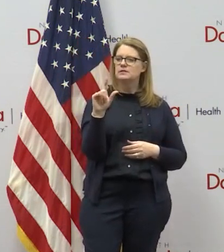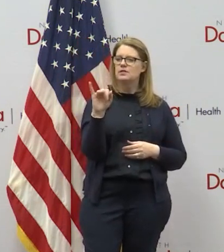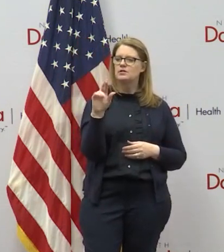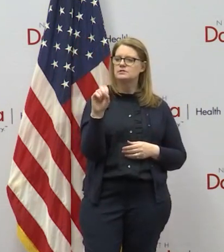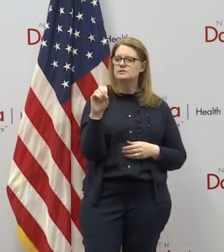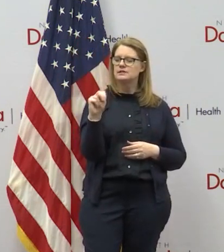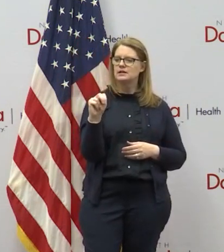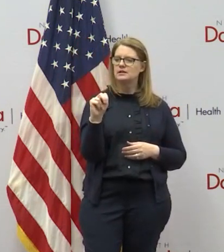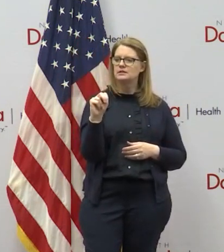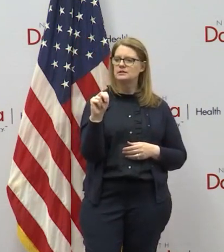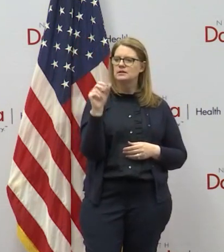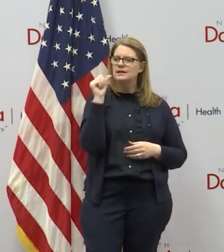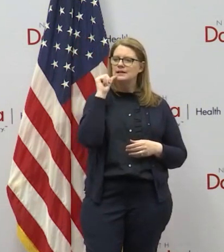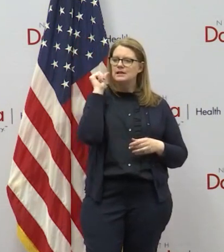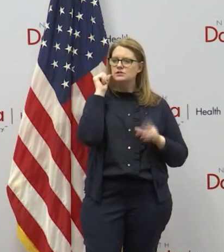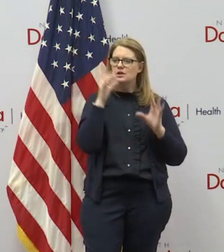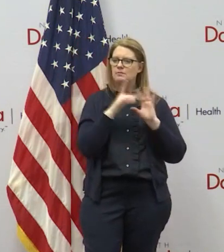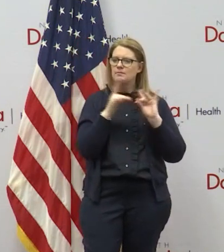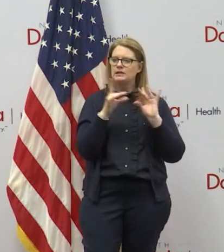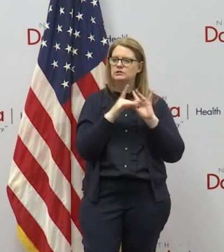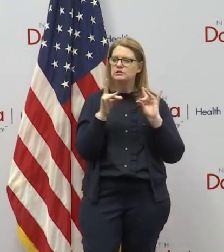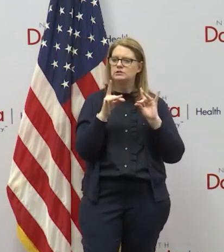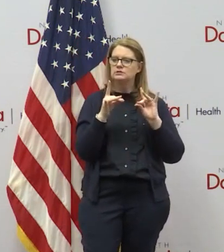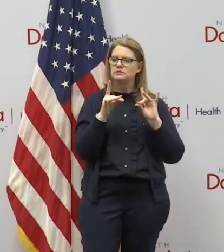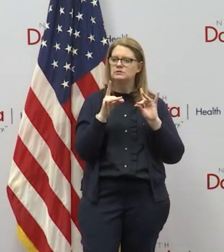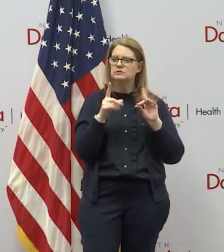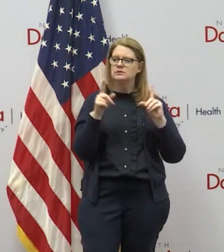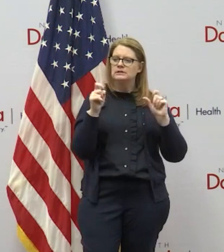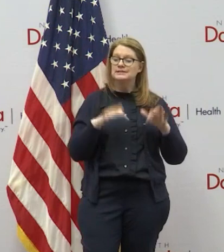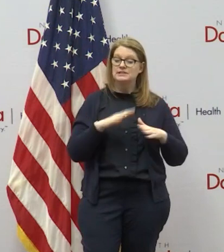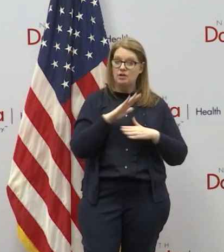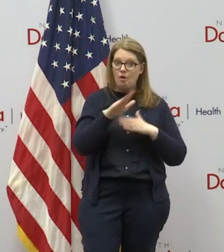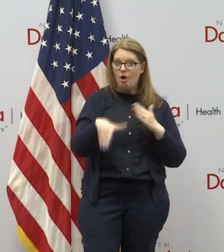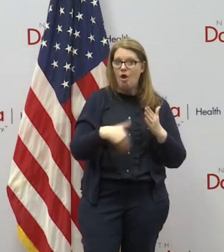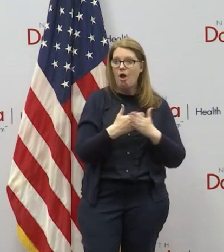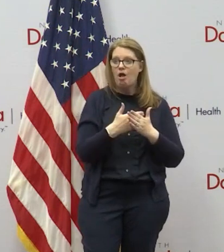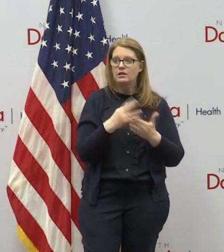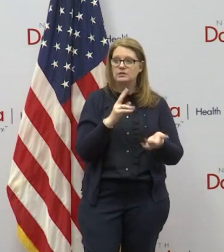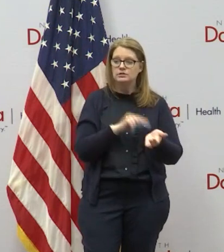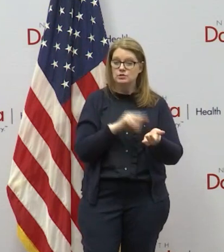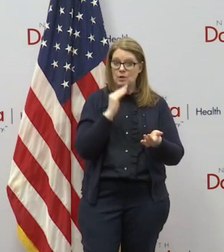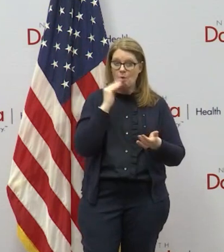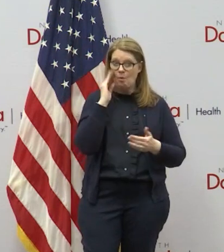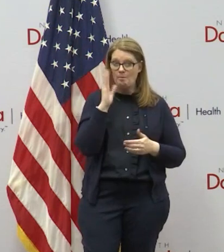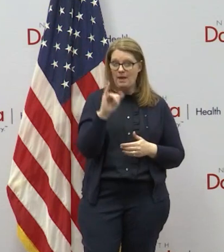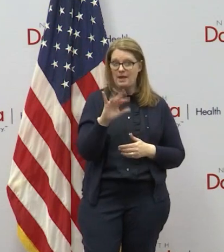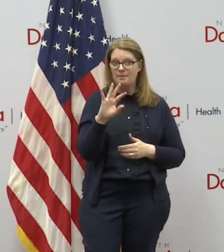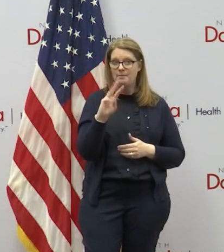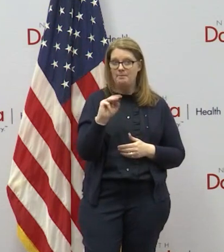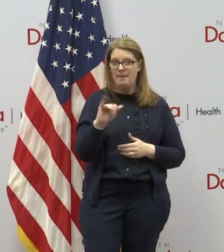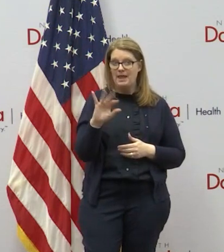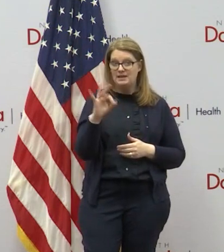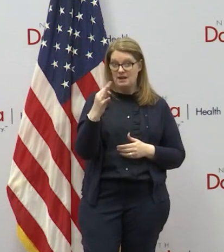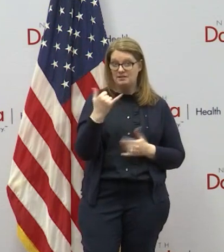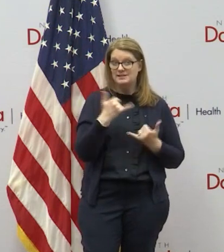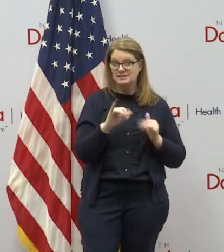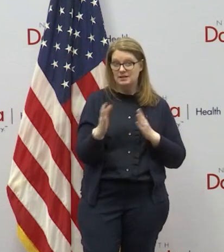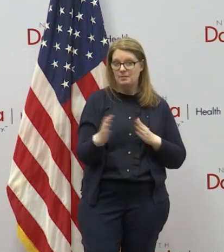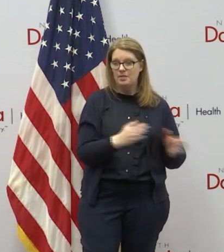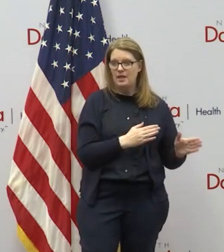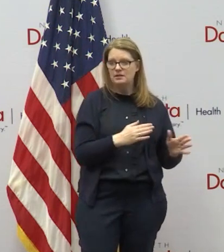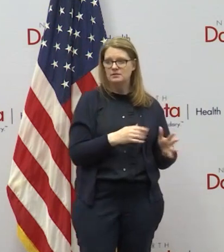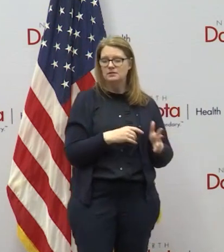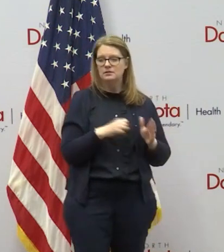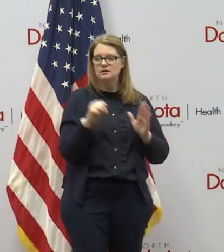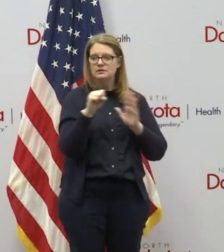Yesterday, you had mentioned, you had talked about testing all long-term care facilities by May 9th. Is that still the plan? And how does the